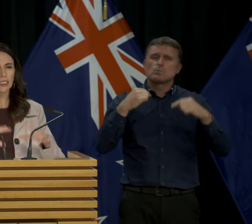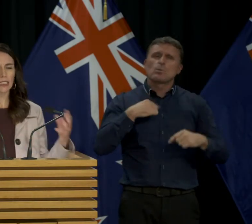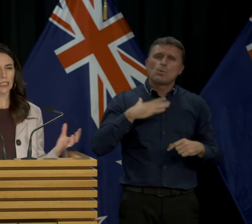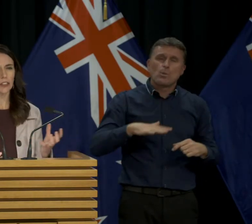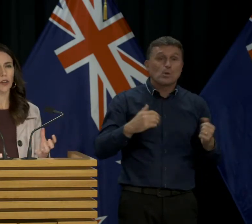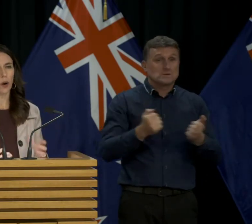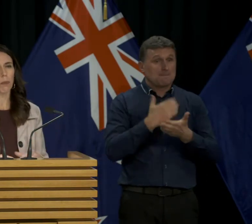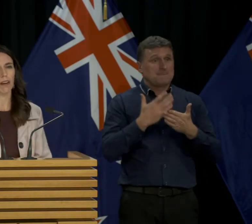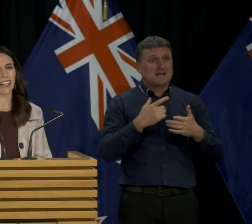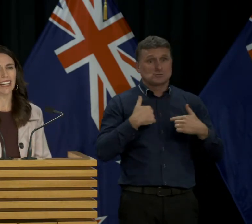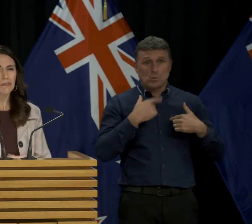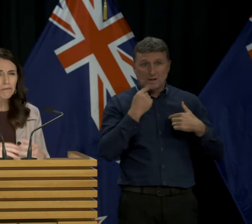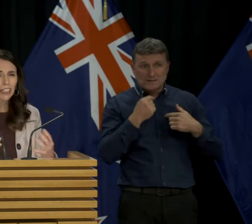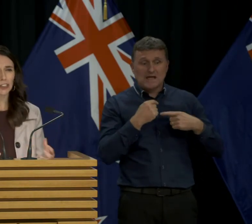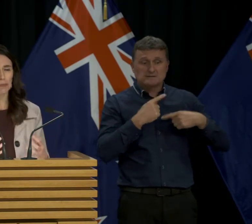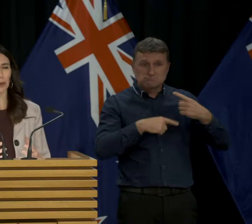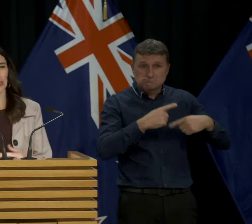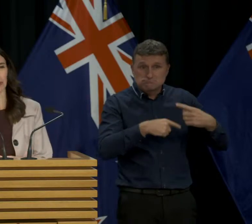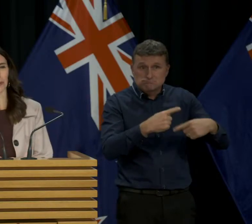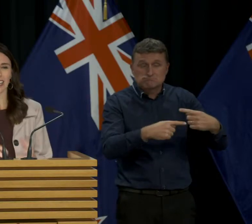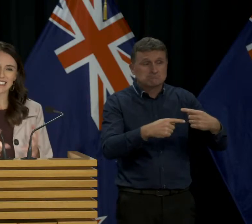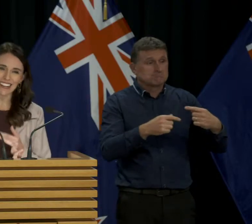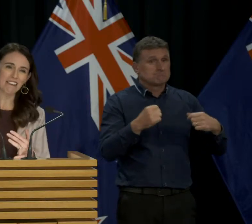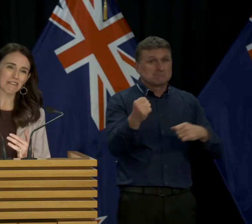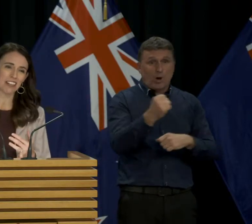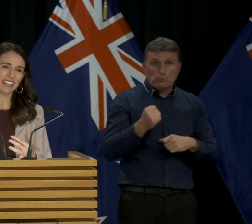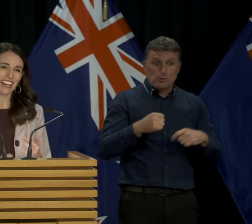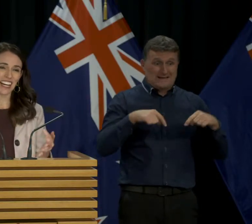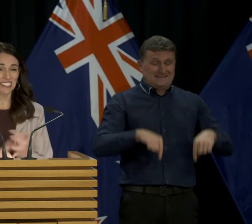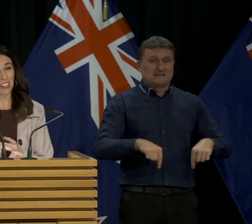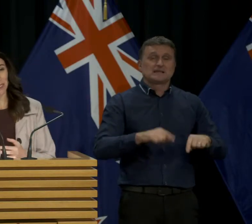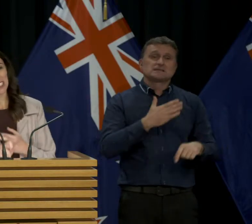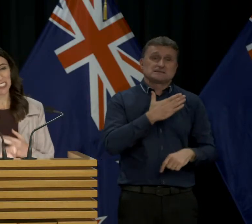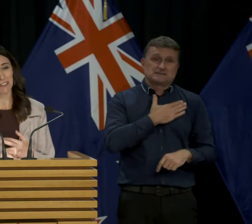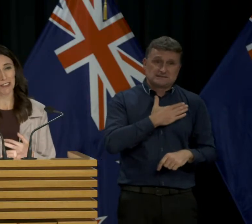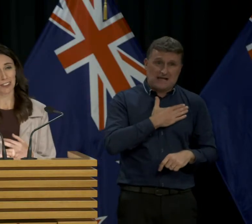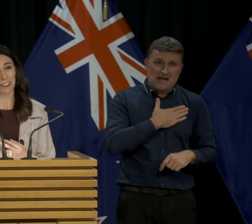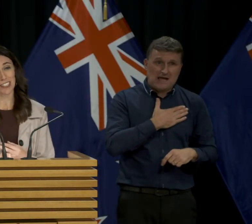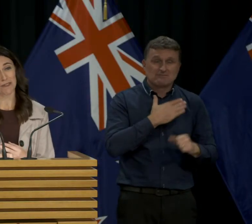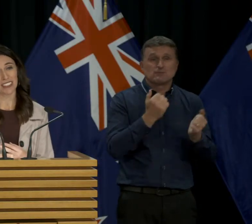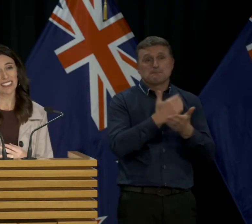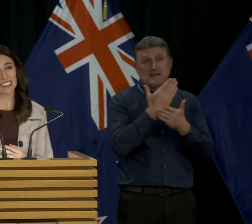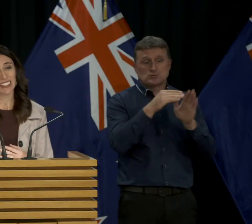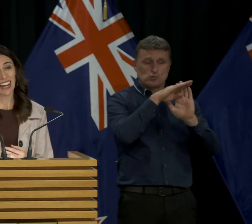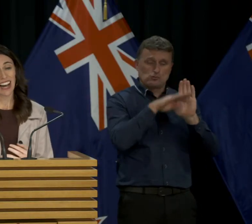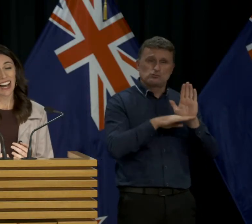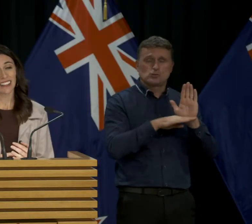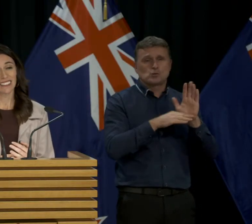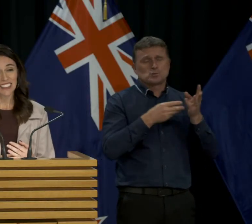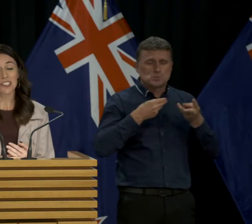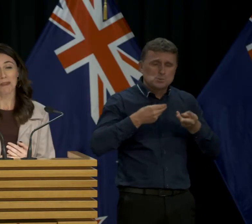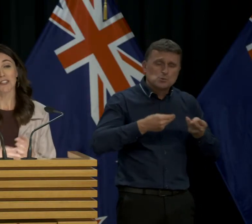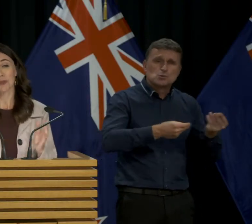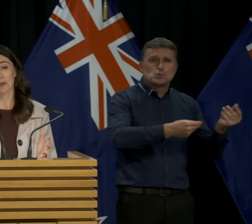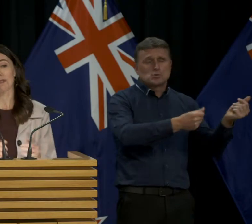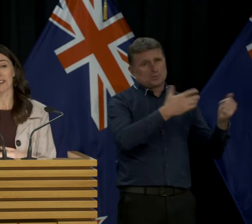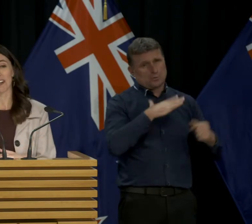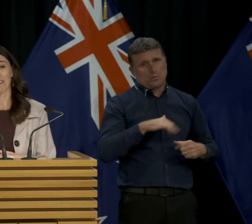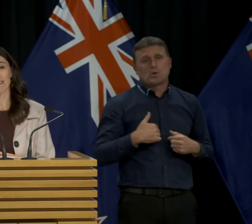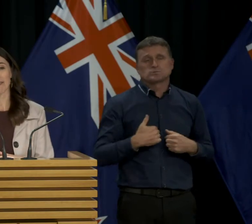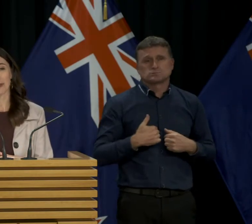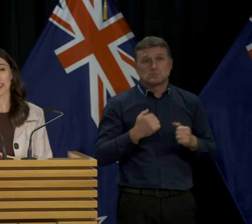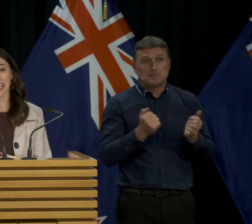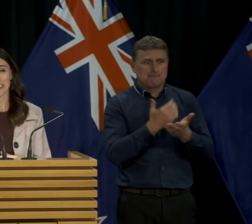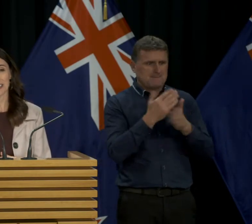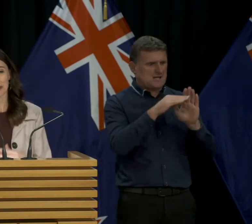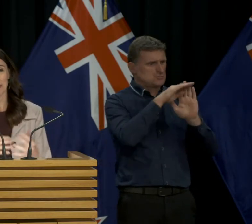can just continue to operate as much as possible a safe and seamless set of travel arrangements. Let's just make sure that we've got that